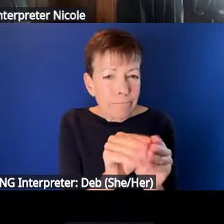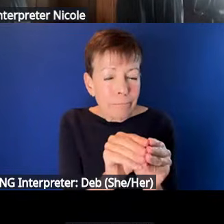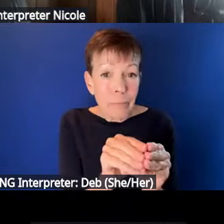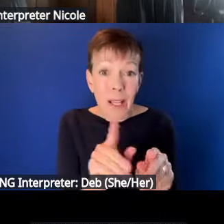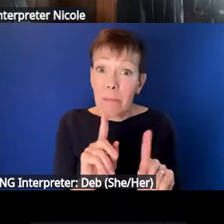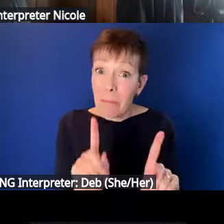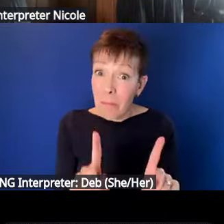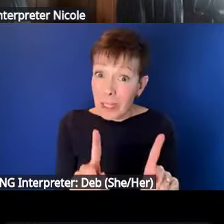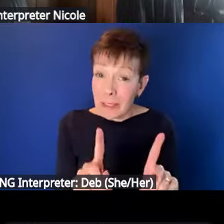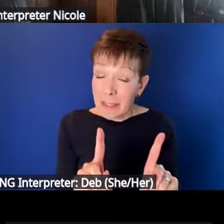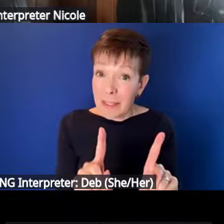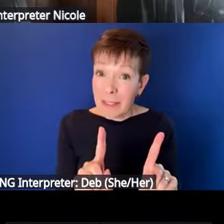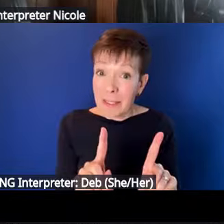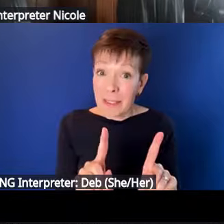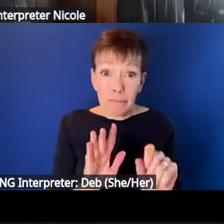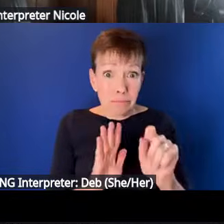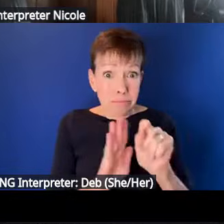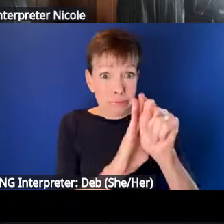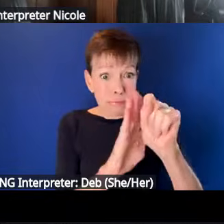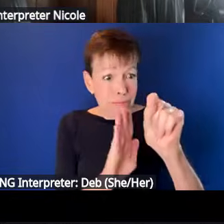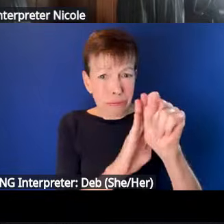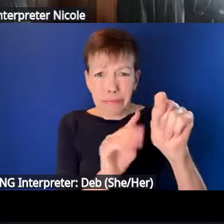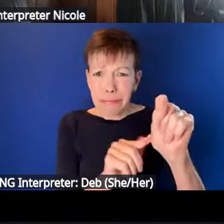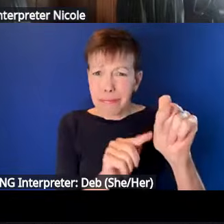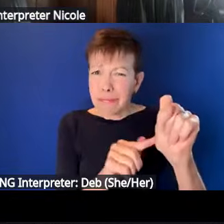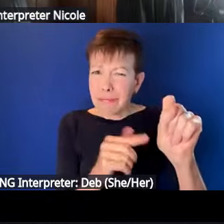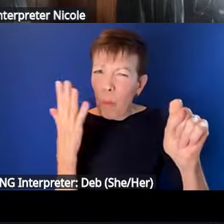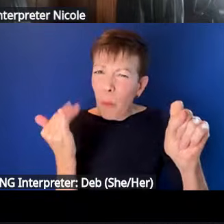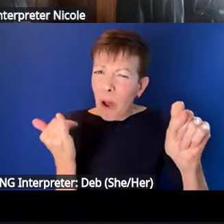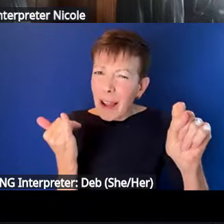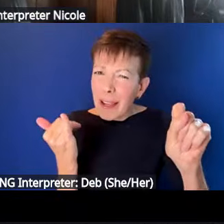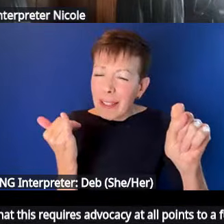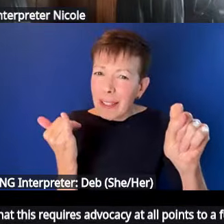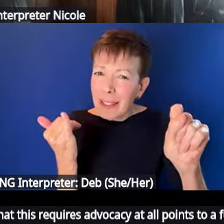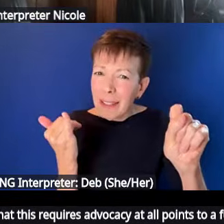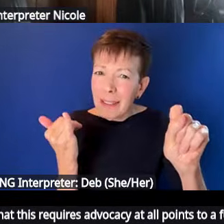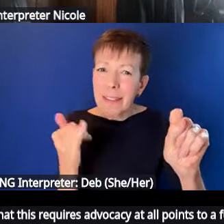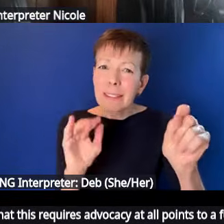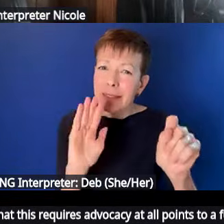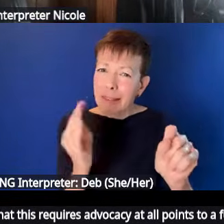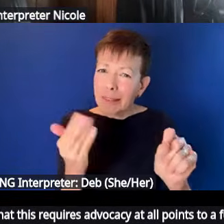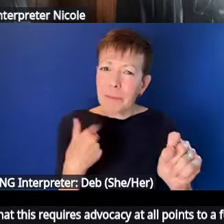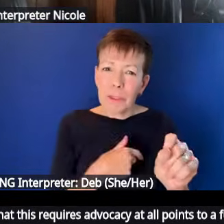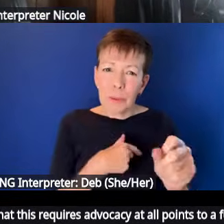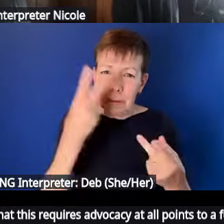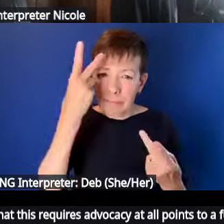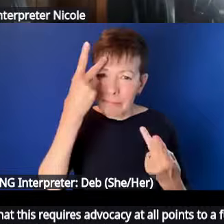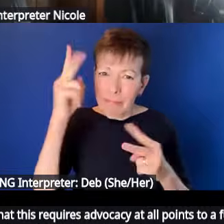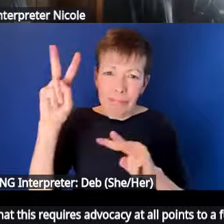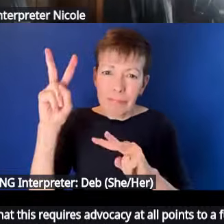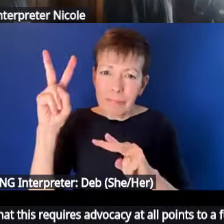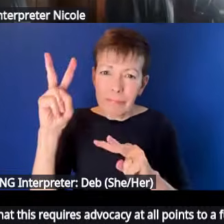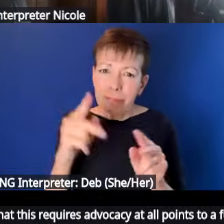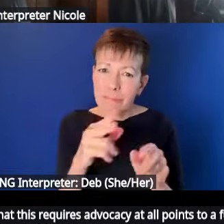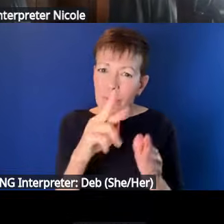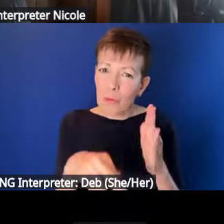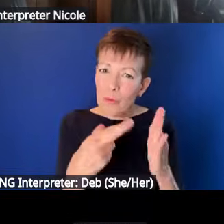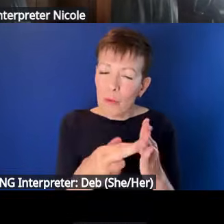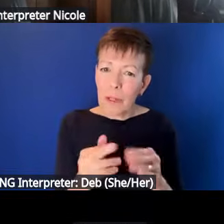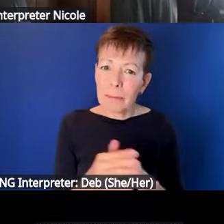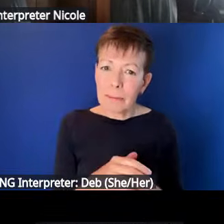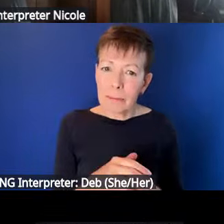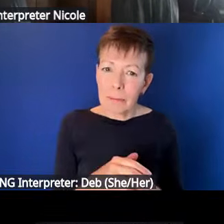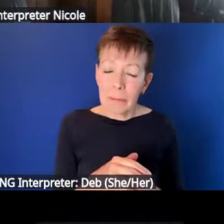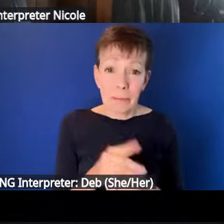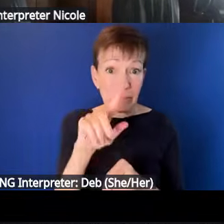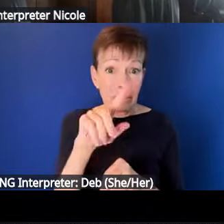advocacy at all points to a fundamental misunderstanding of the interpreter's role. The question should not be whether an